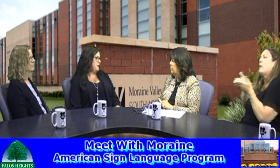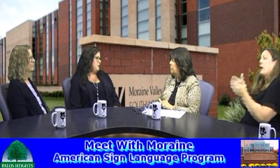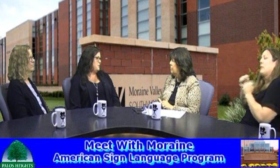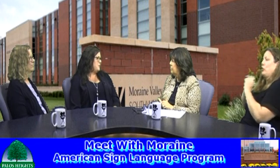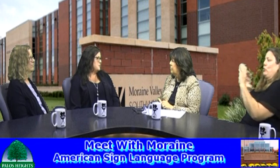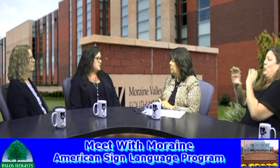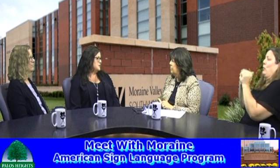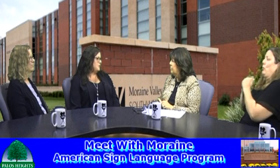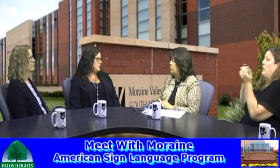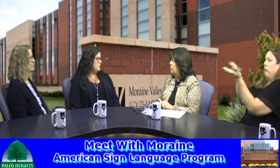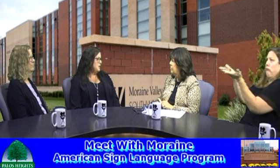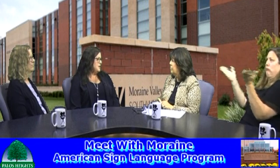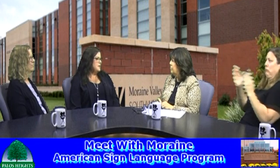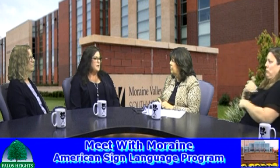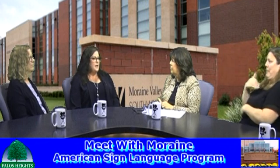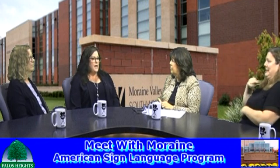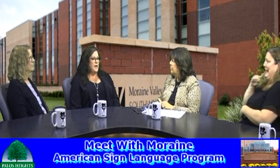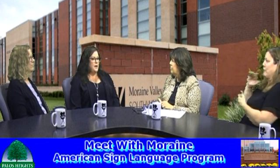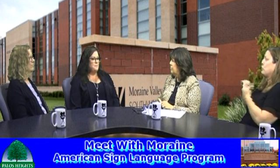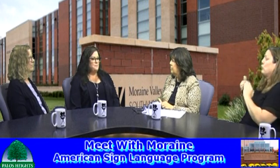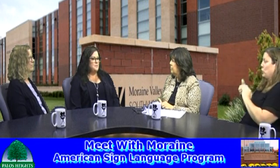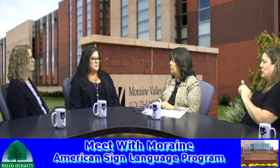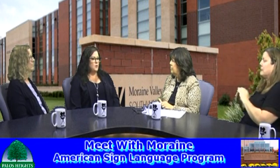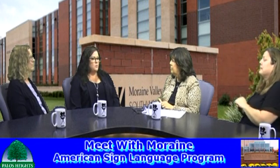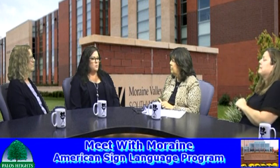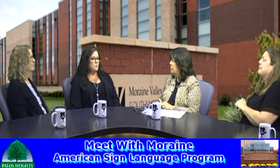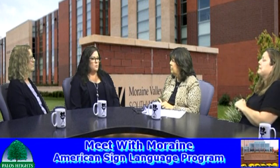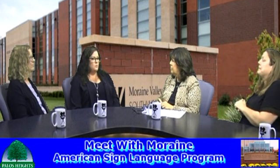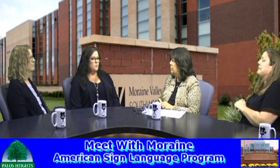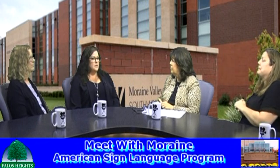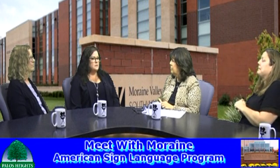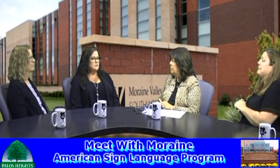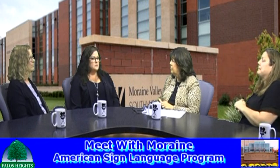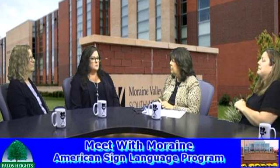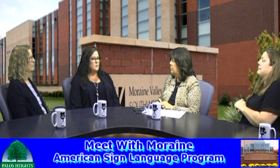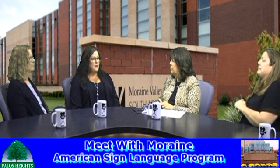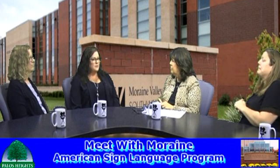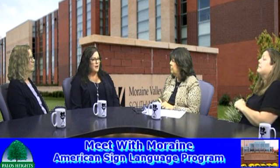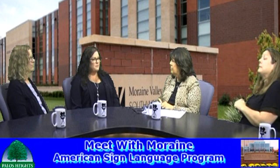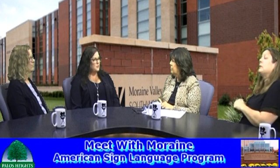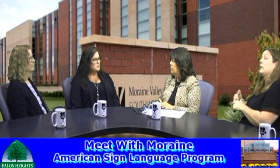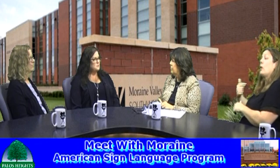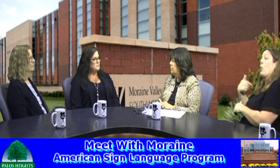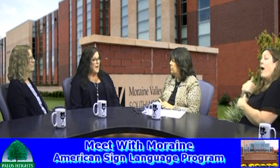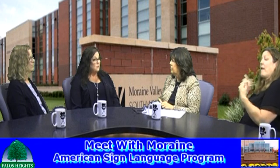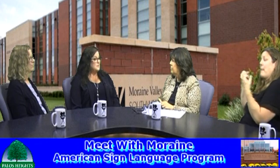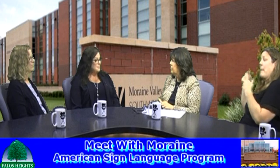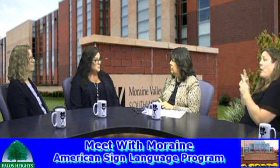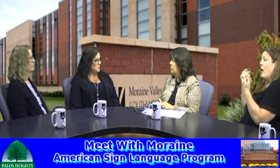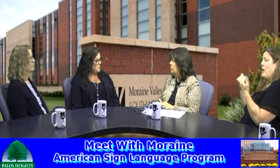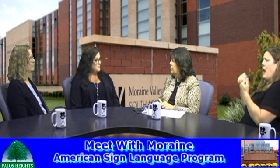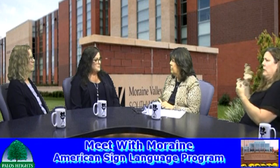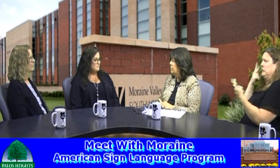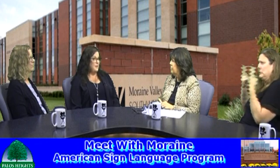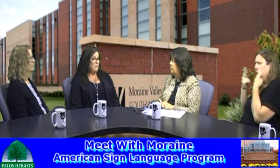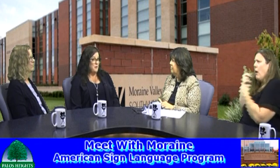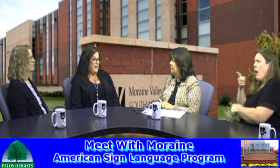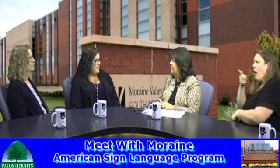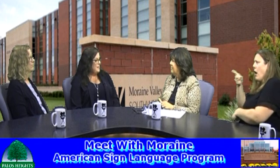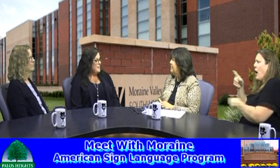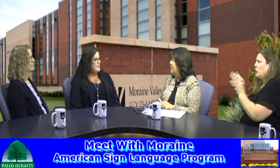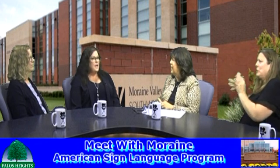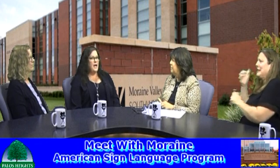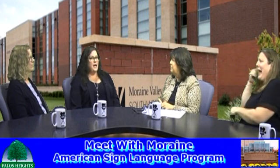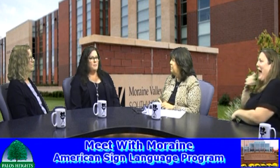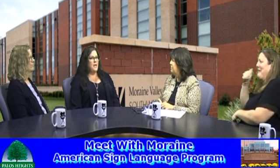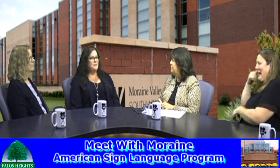able to communicate with the members of the deaf community. So we do have a lot of folks who've now seen interpreters every